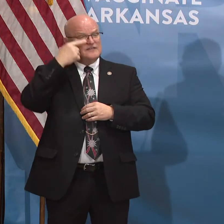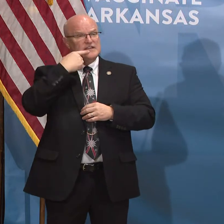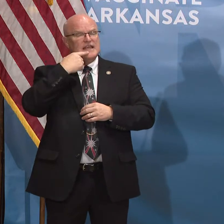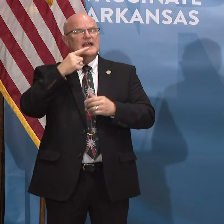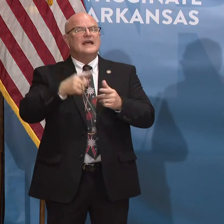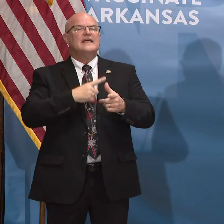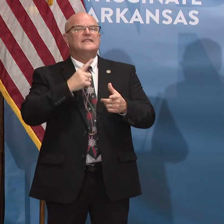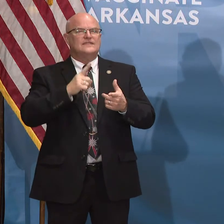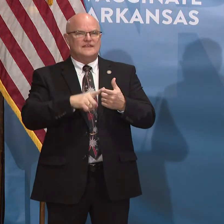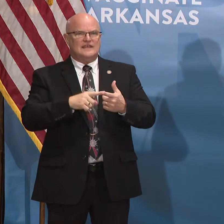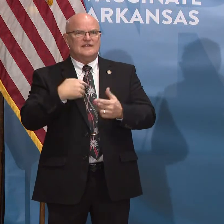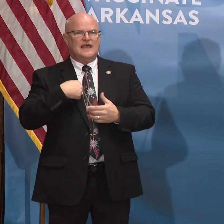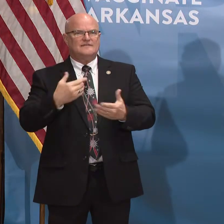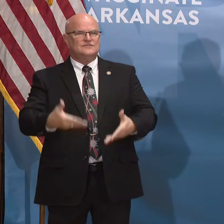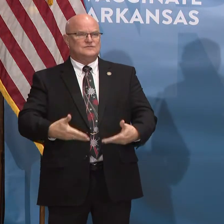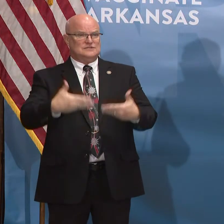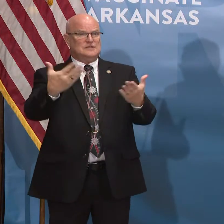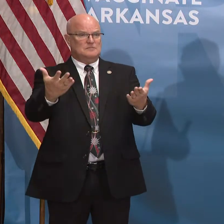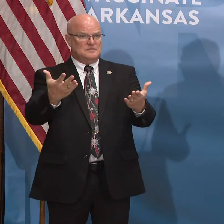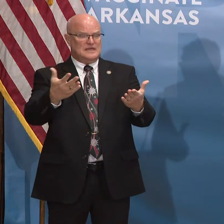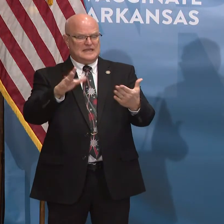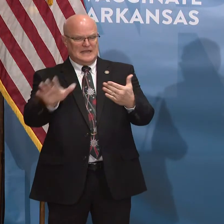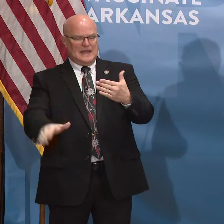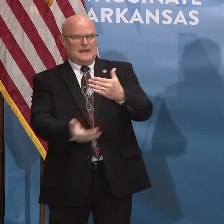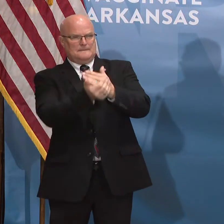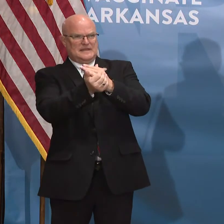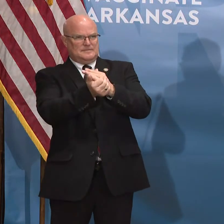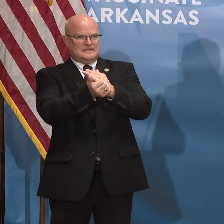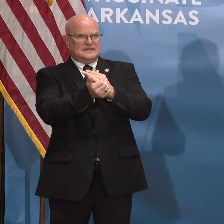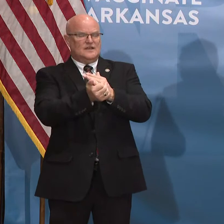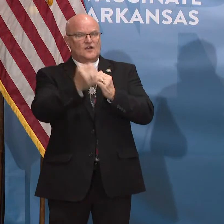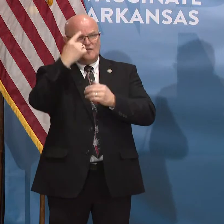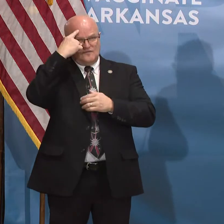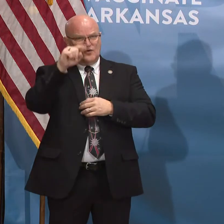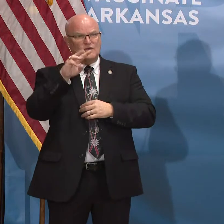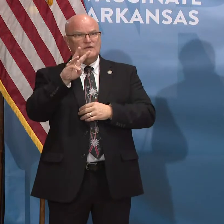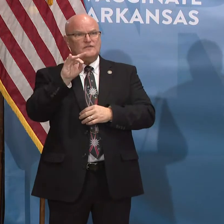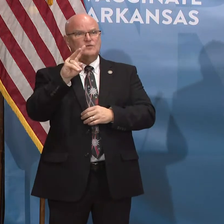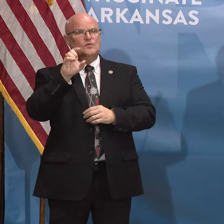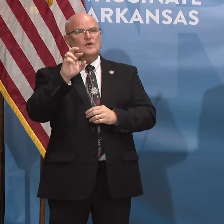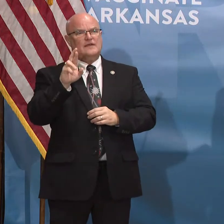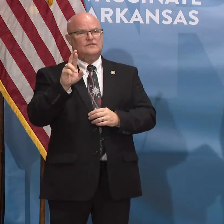then we would have to submit an amendment to the waiver.